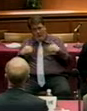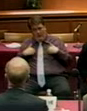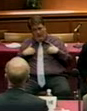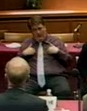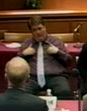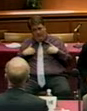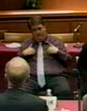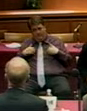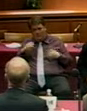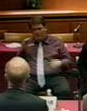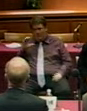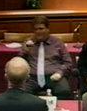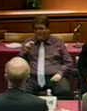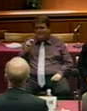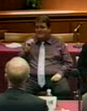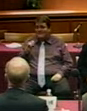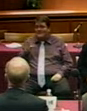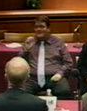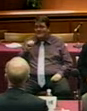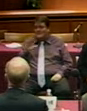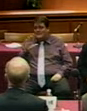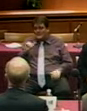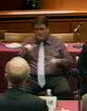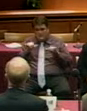consistency within the decisions